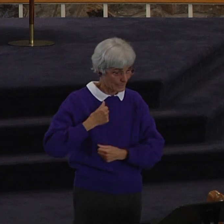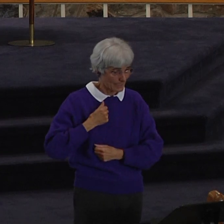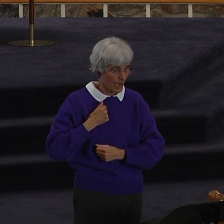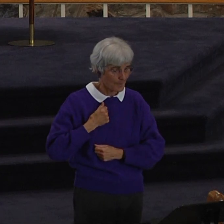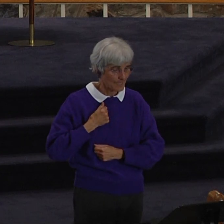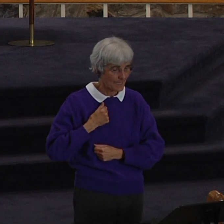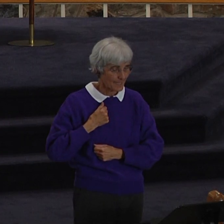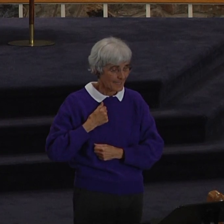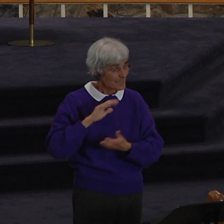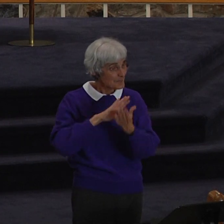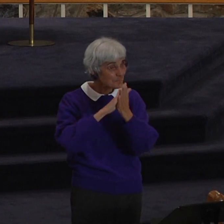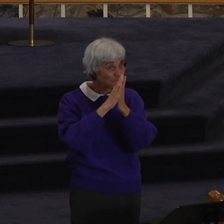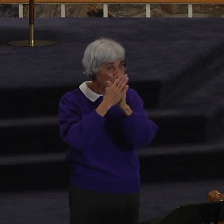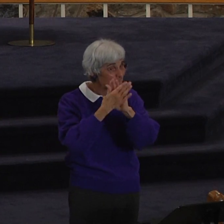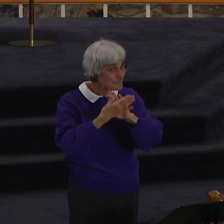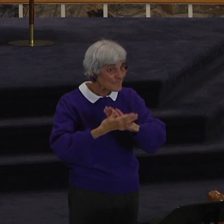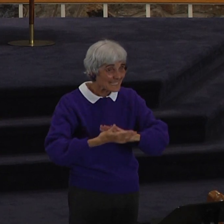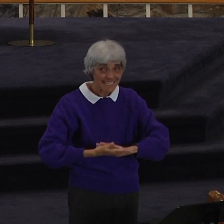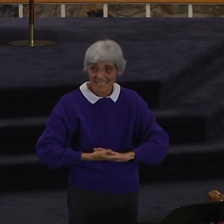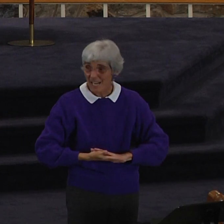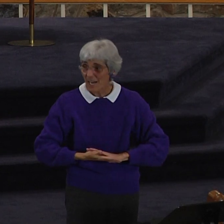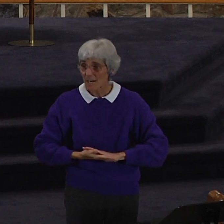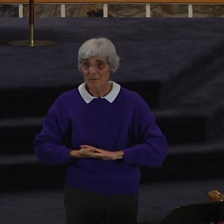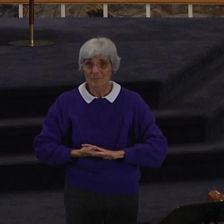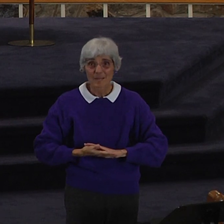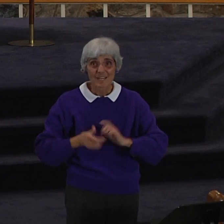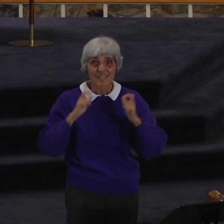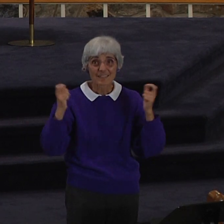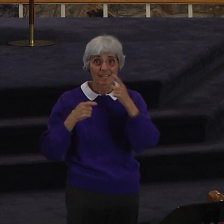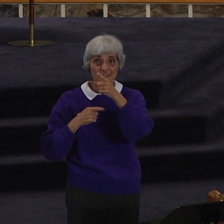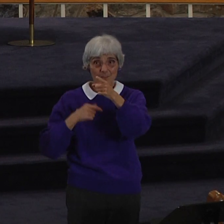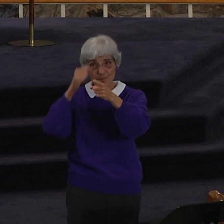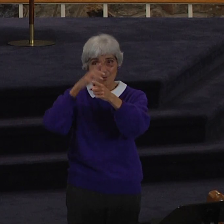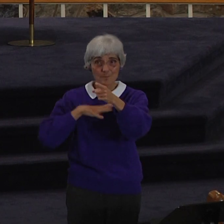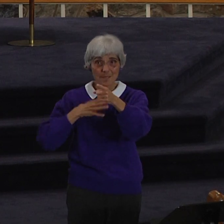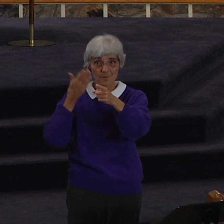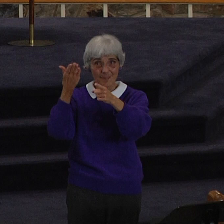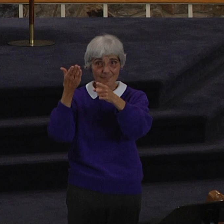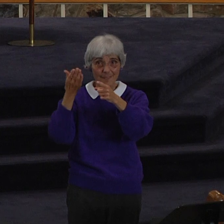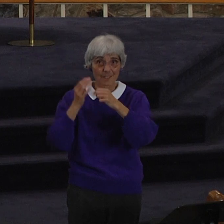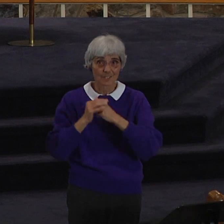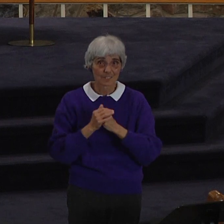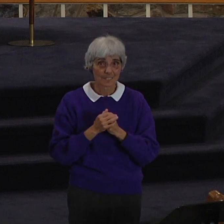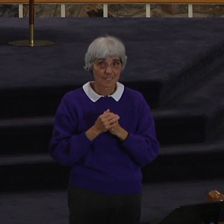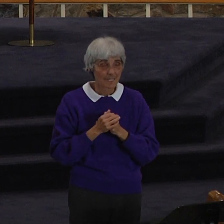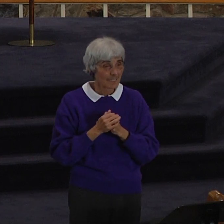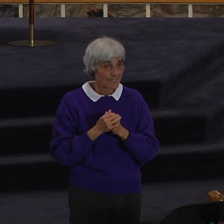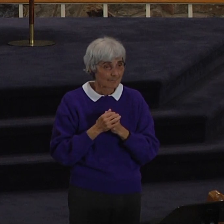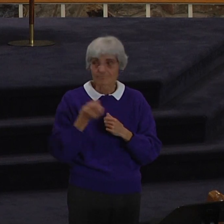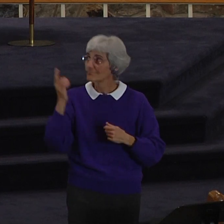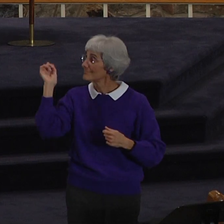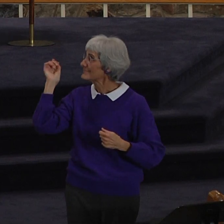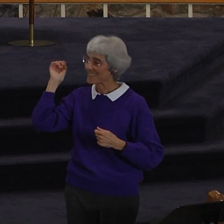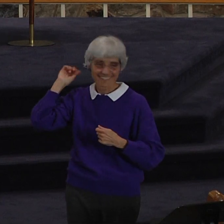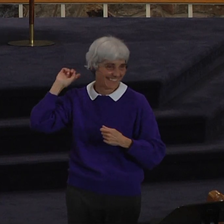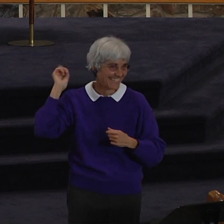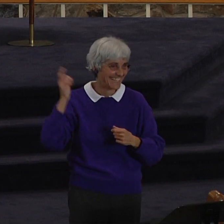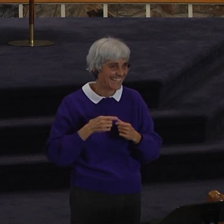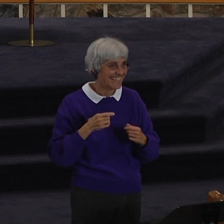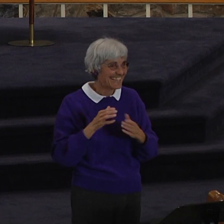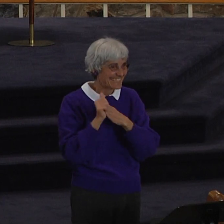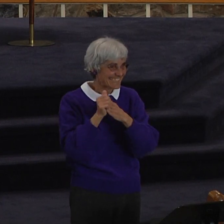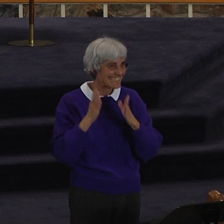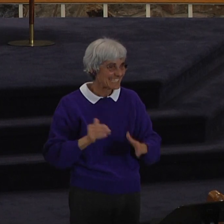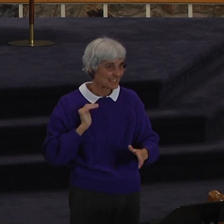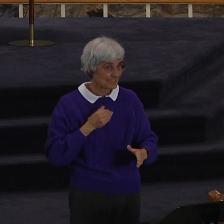military turn out like these great soldiers here. Leaders in our military, and